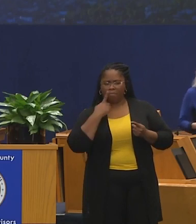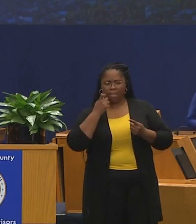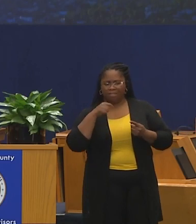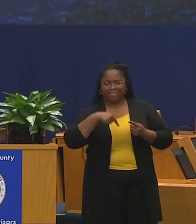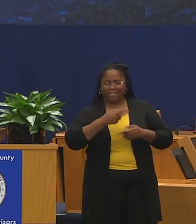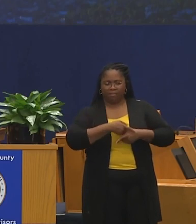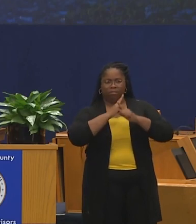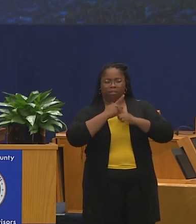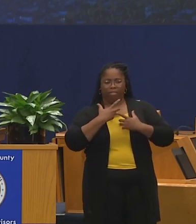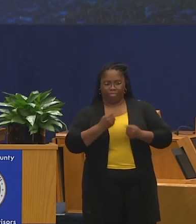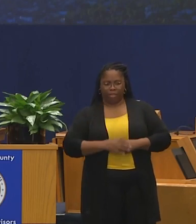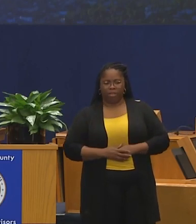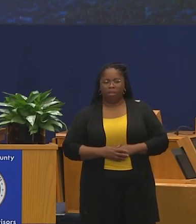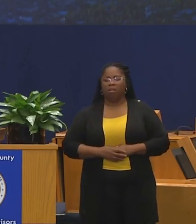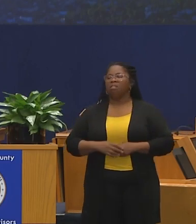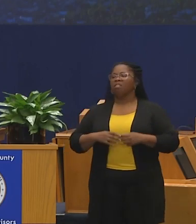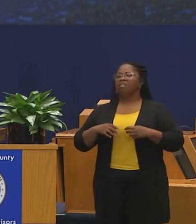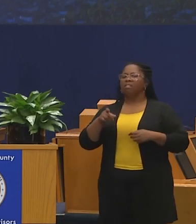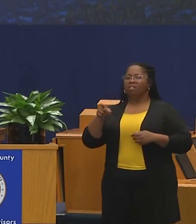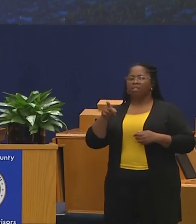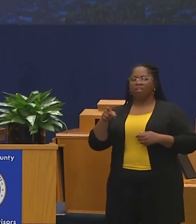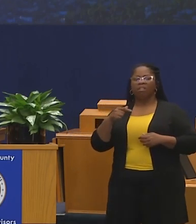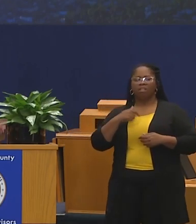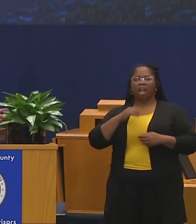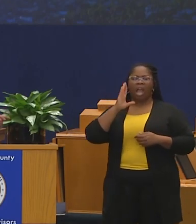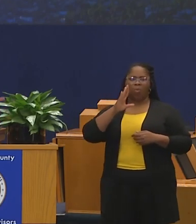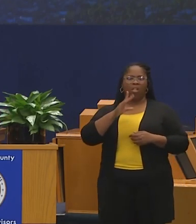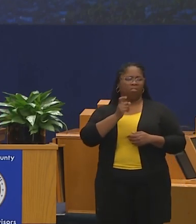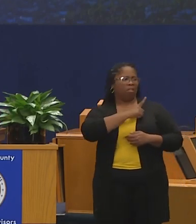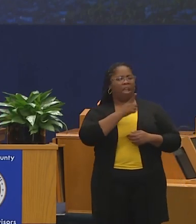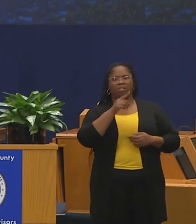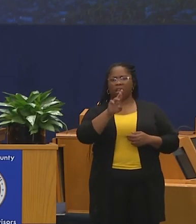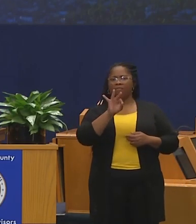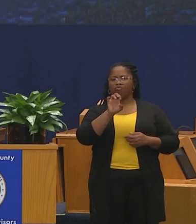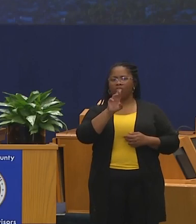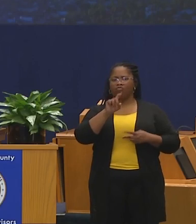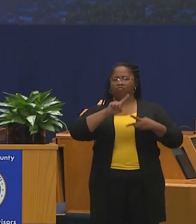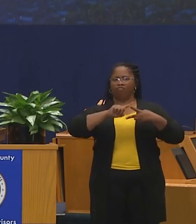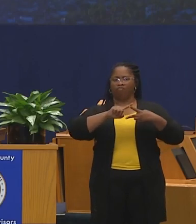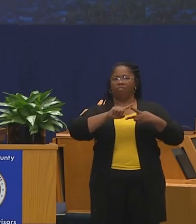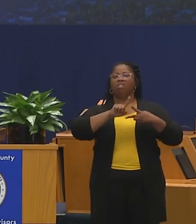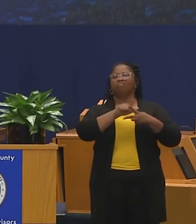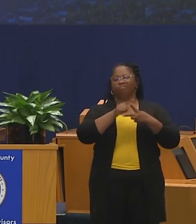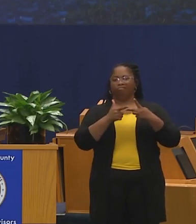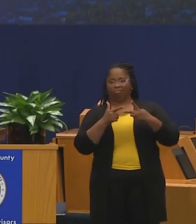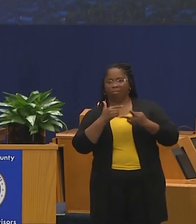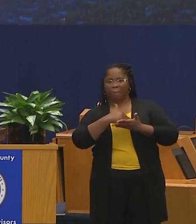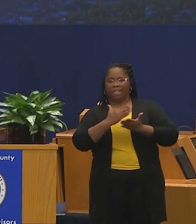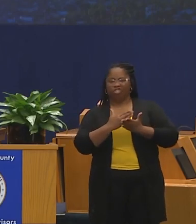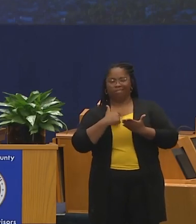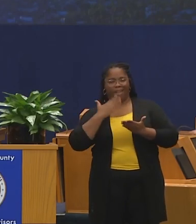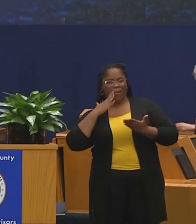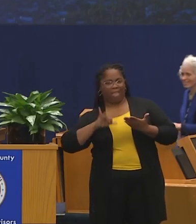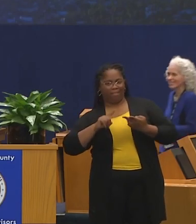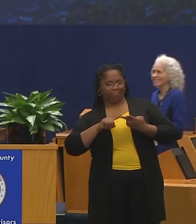you. Okay, let me first go to Dr. Ferrer, and then I will talk about the budget. The little I know.